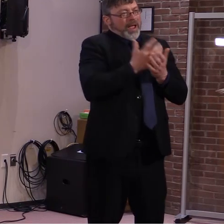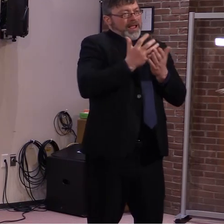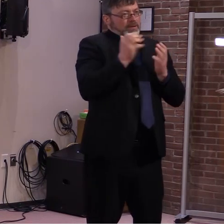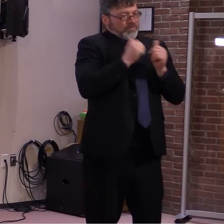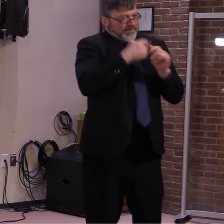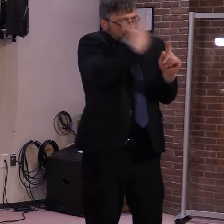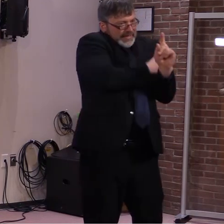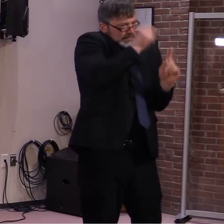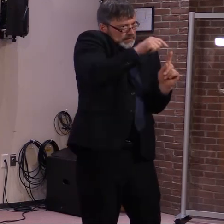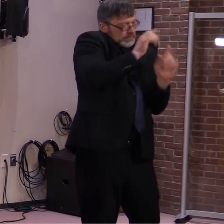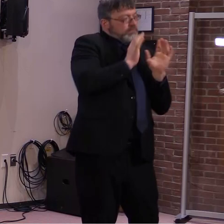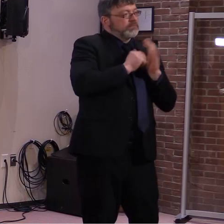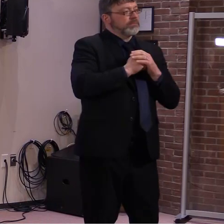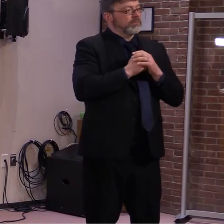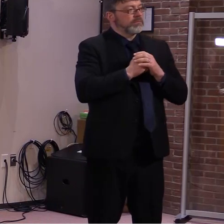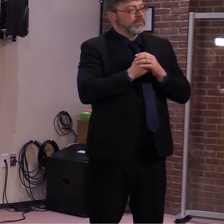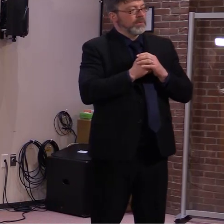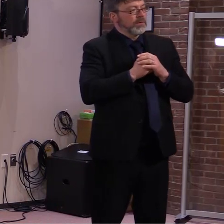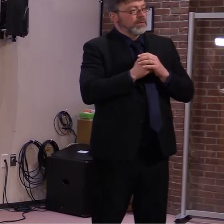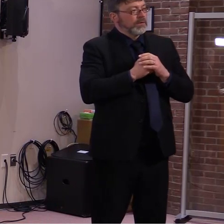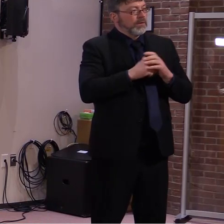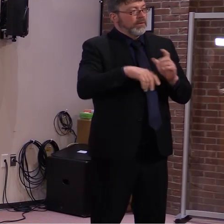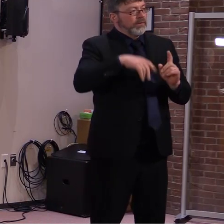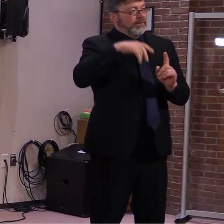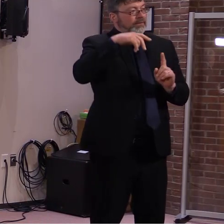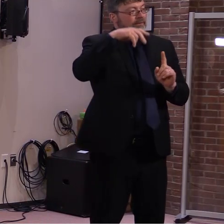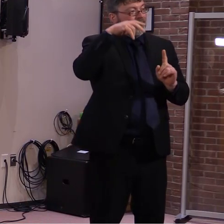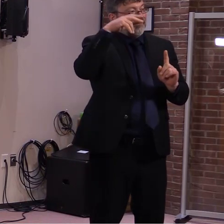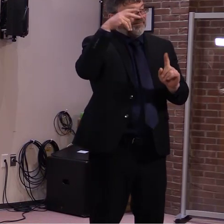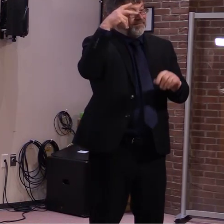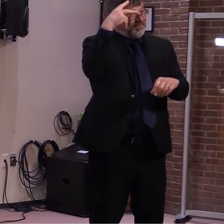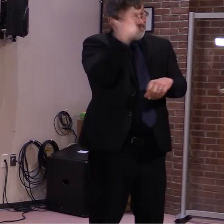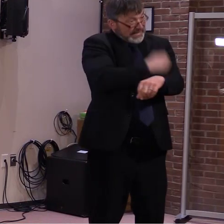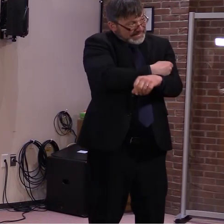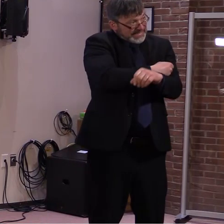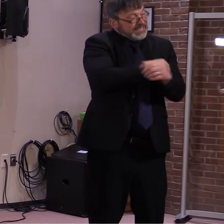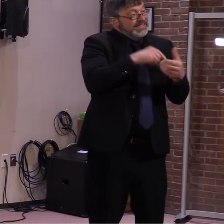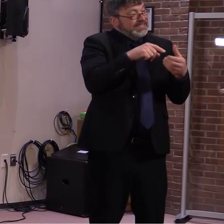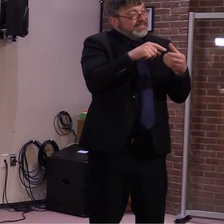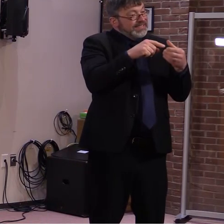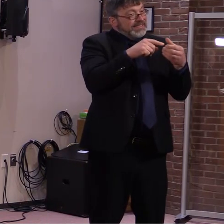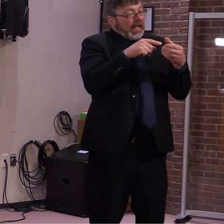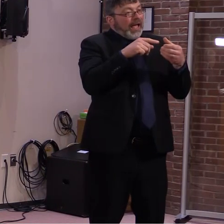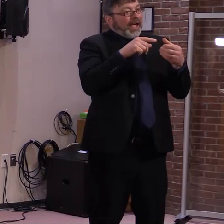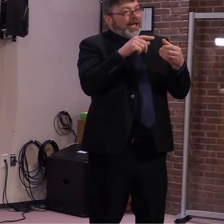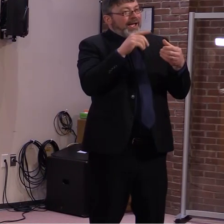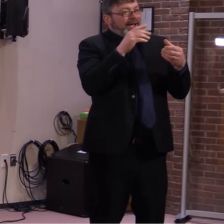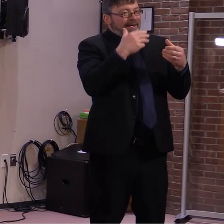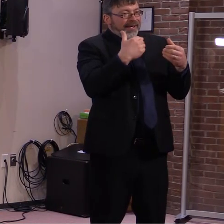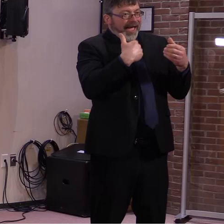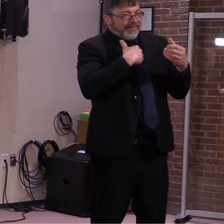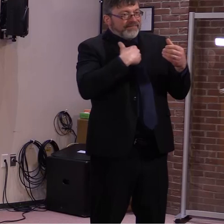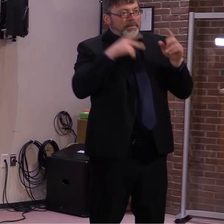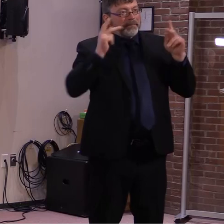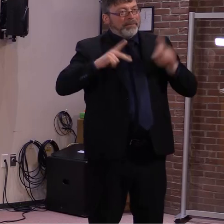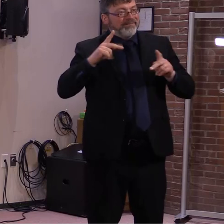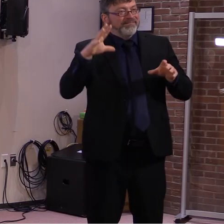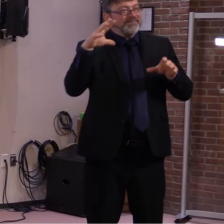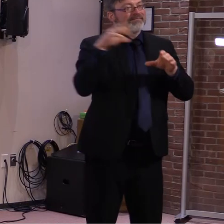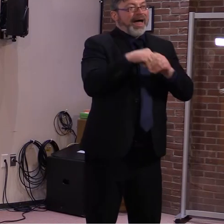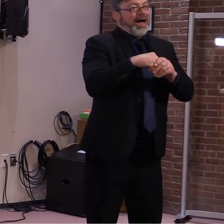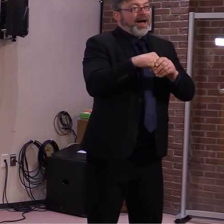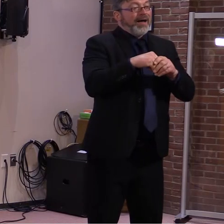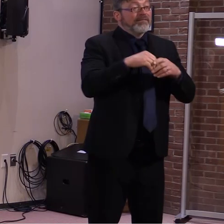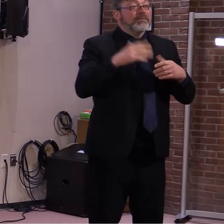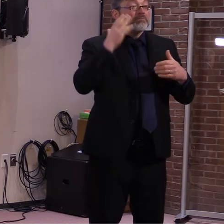human endeavor that we're doing in terms of the vaccination. There are going to be instances where there are